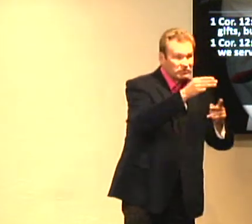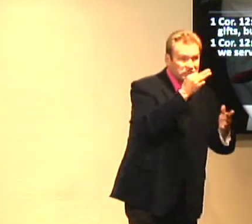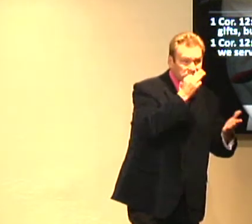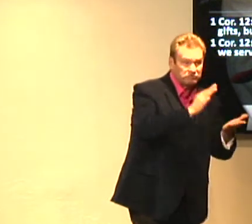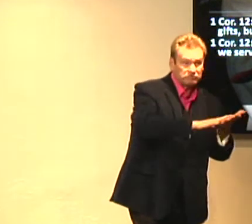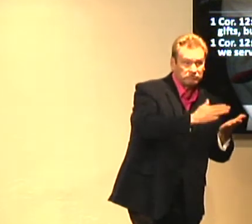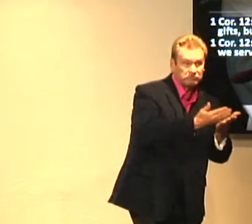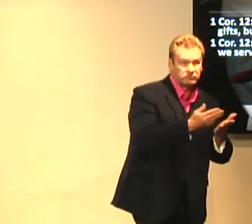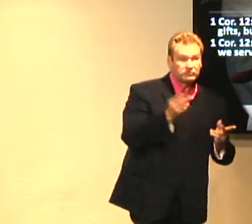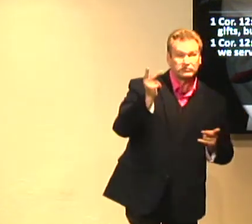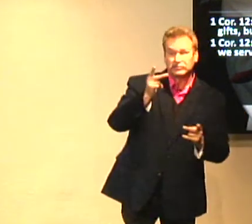service.